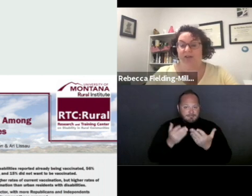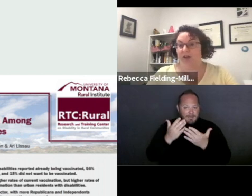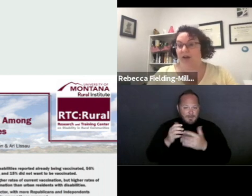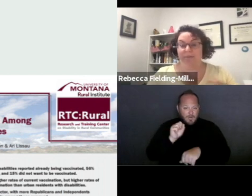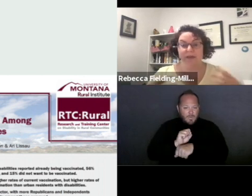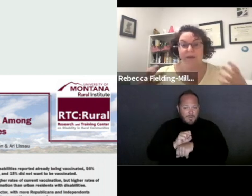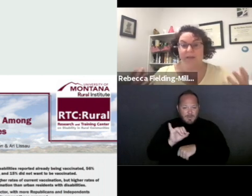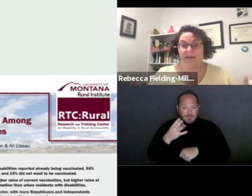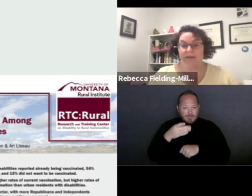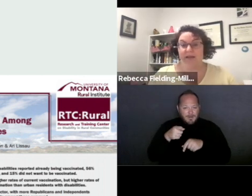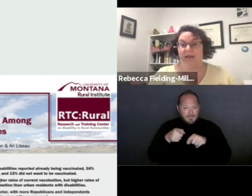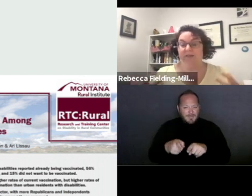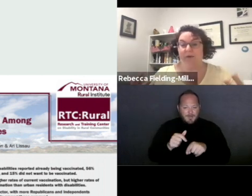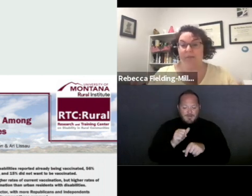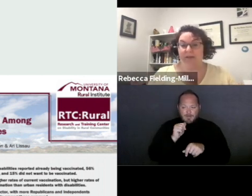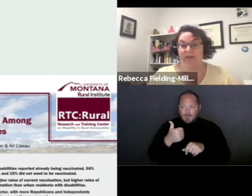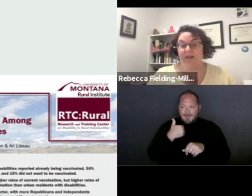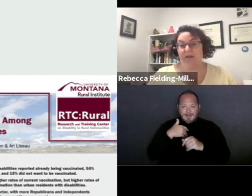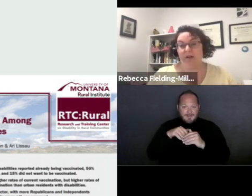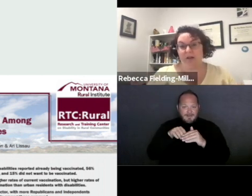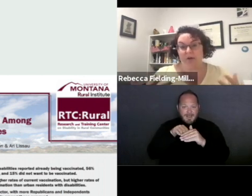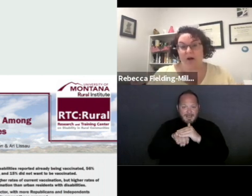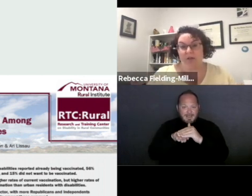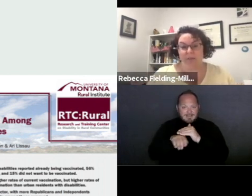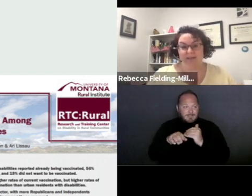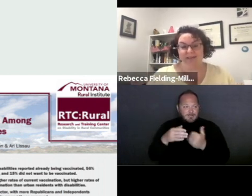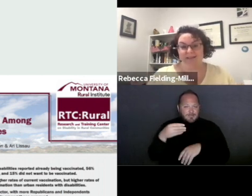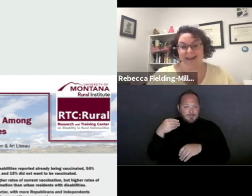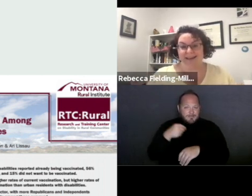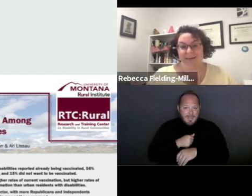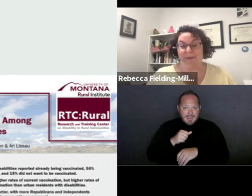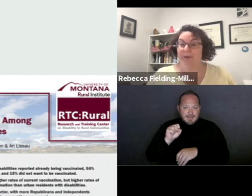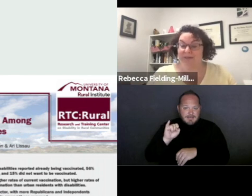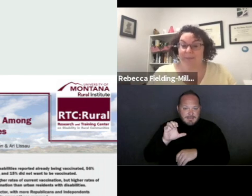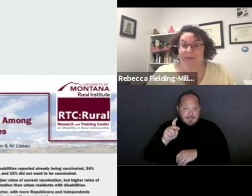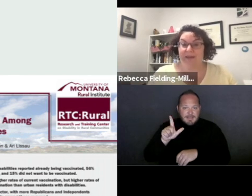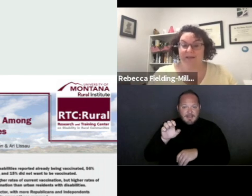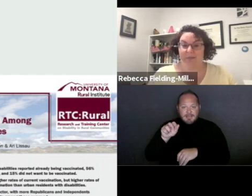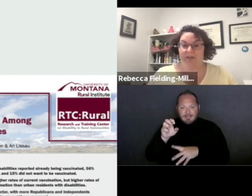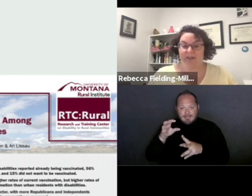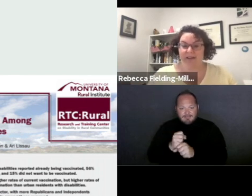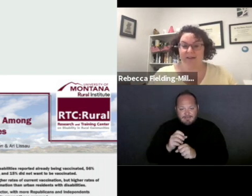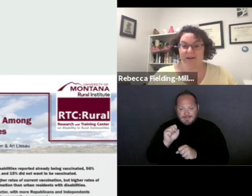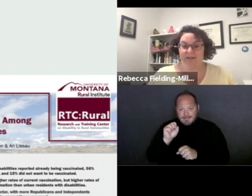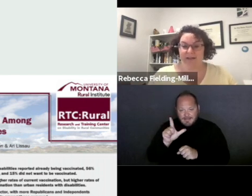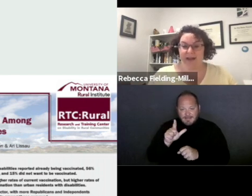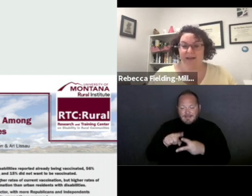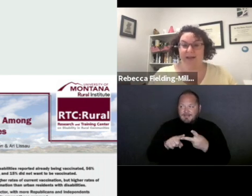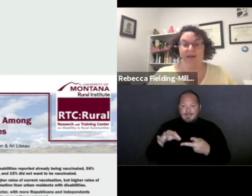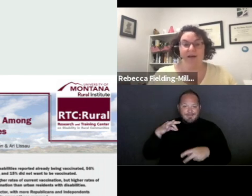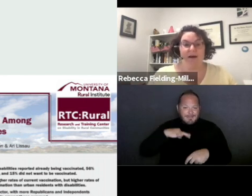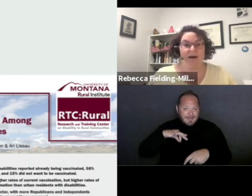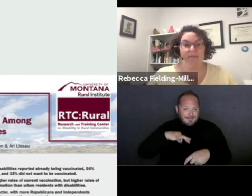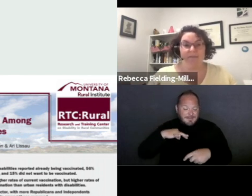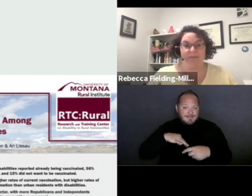as much paid sick leave or benefits for all the reasons that people with disabilities are marginalized in our